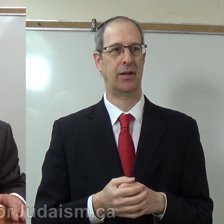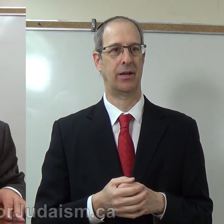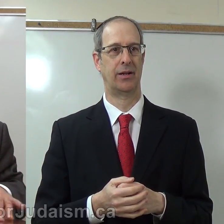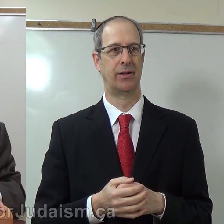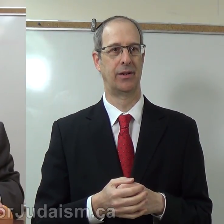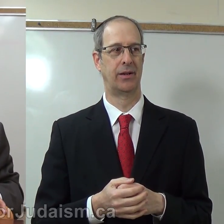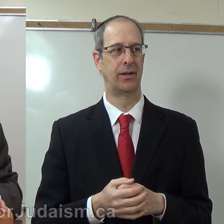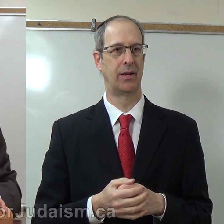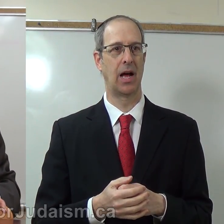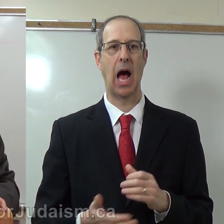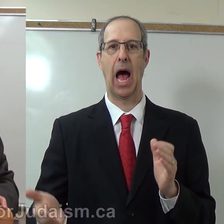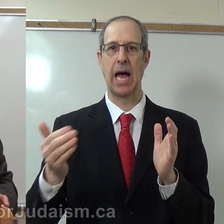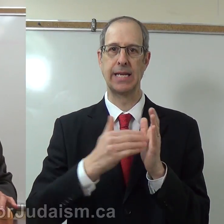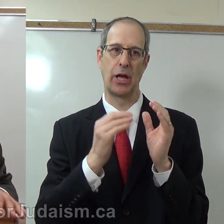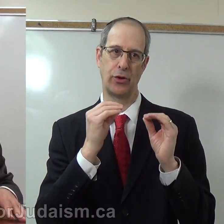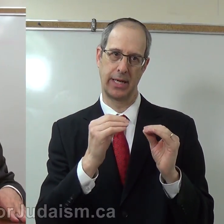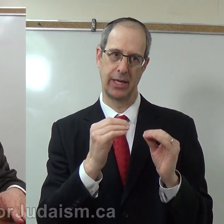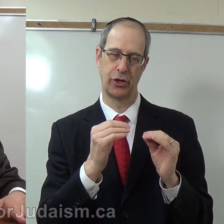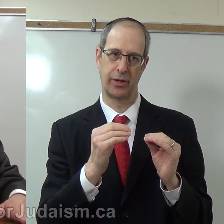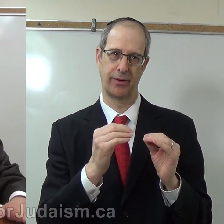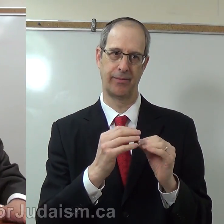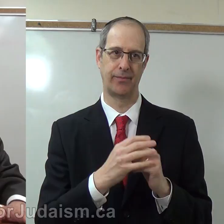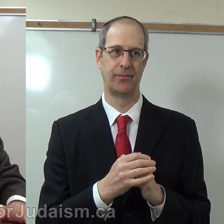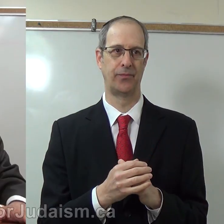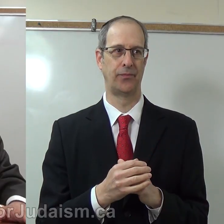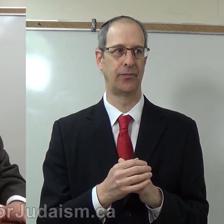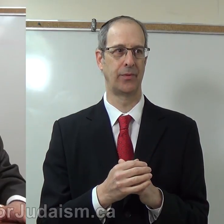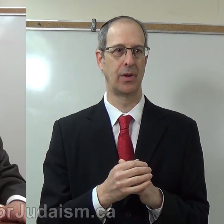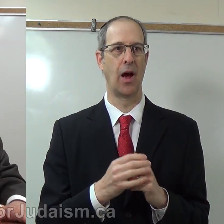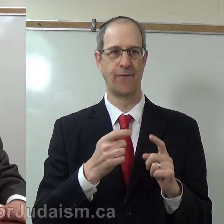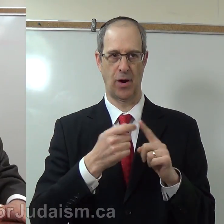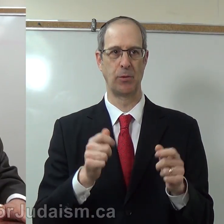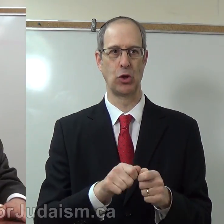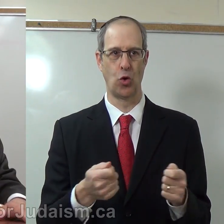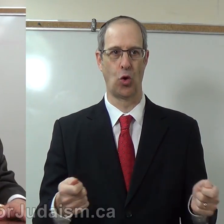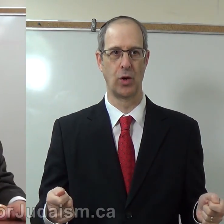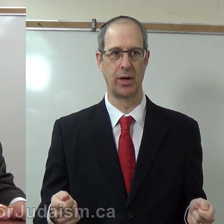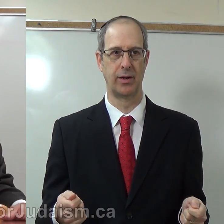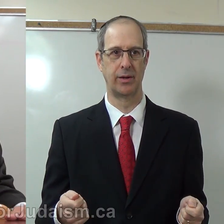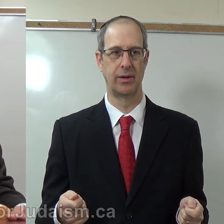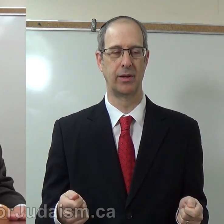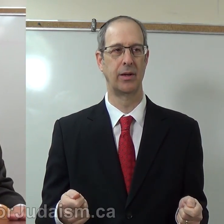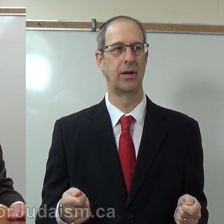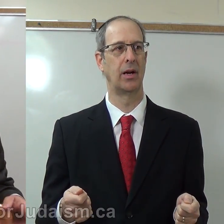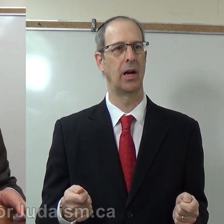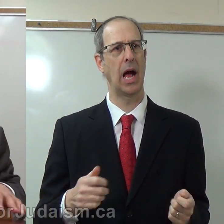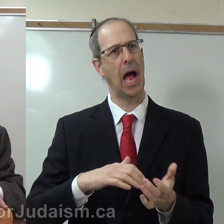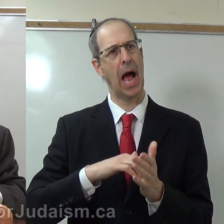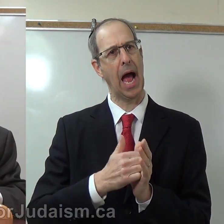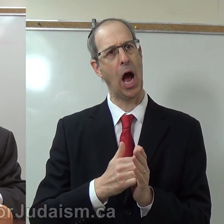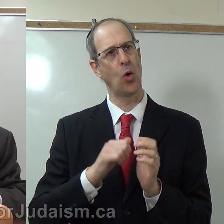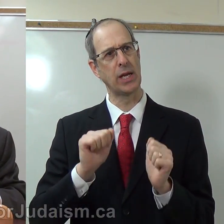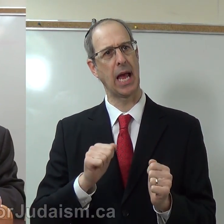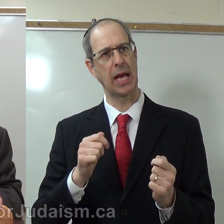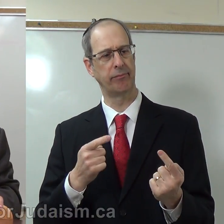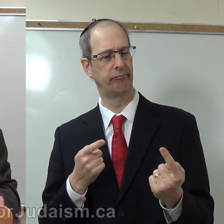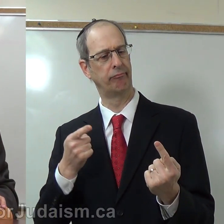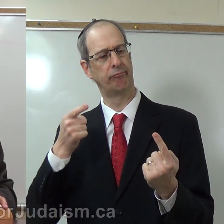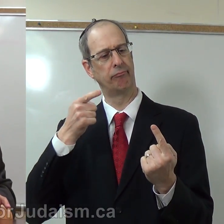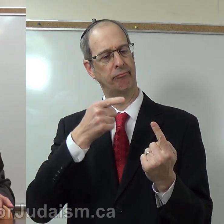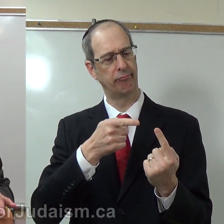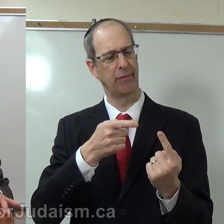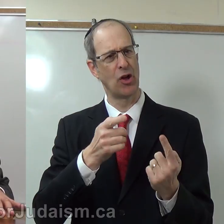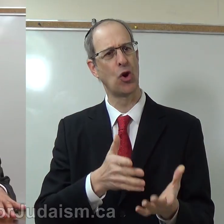Another teaching of the Torah about how we can achieve the greatest